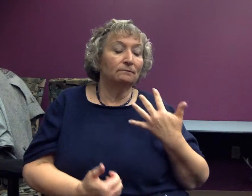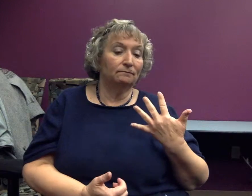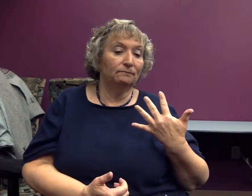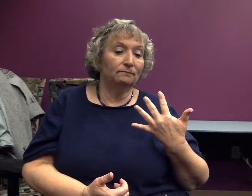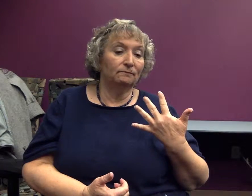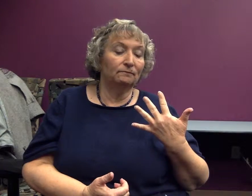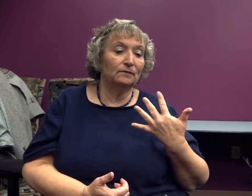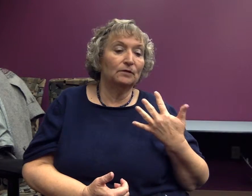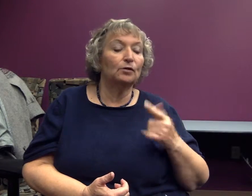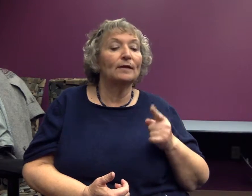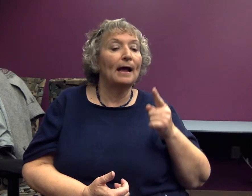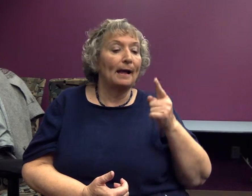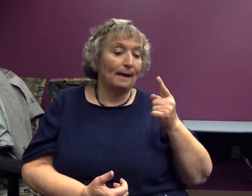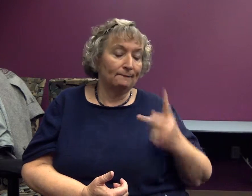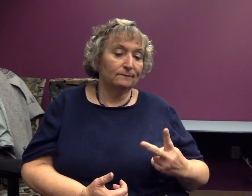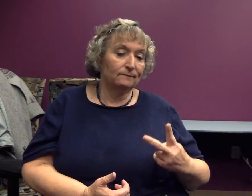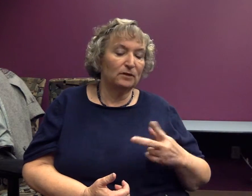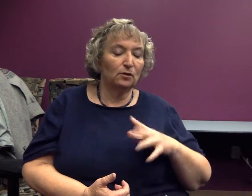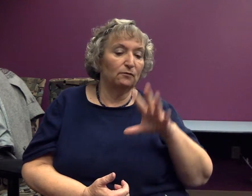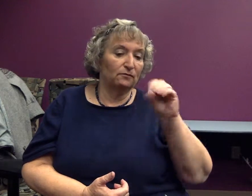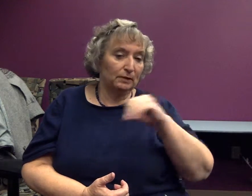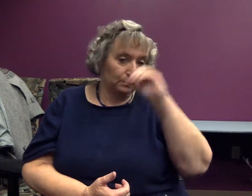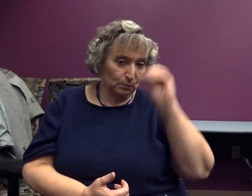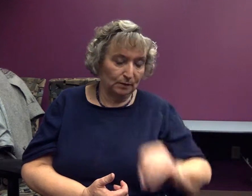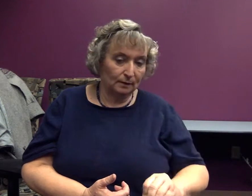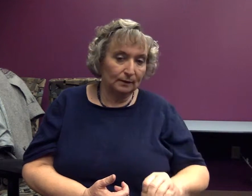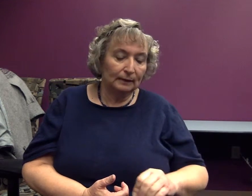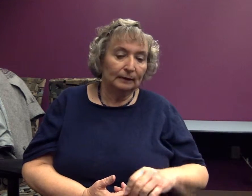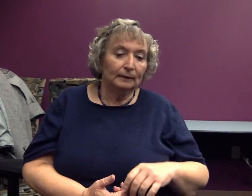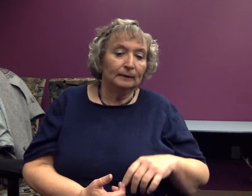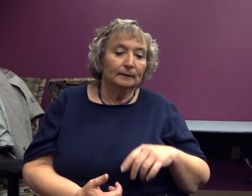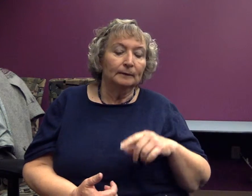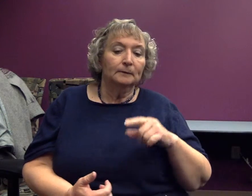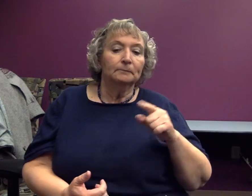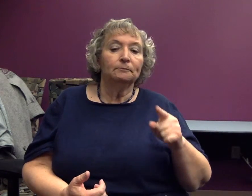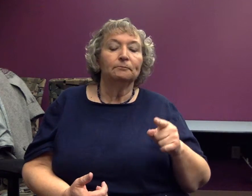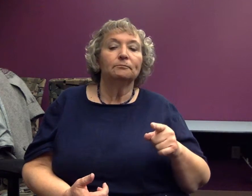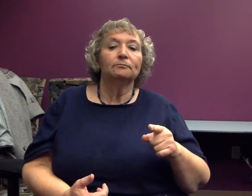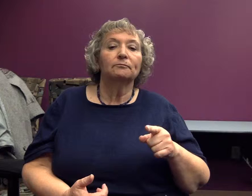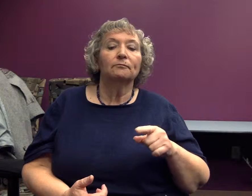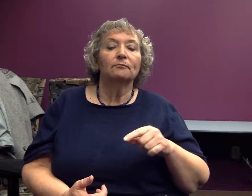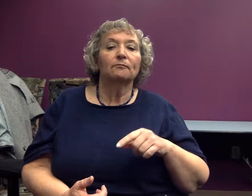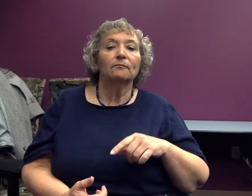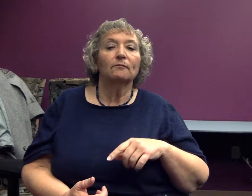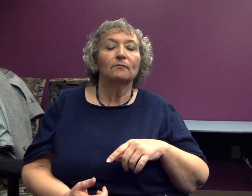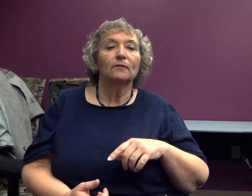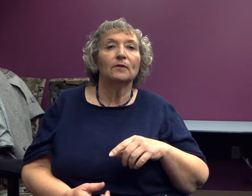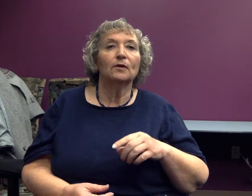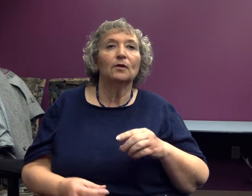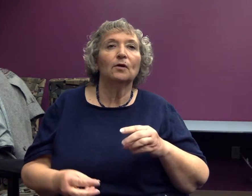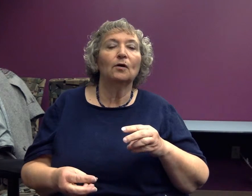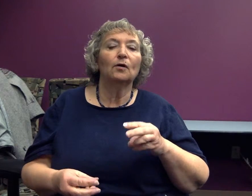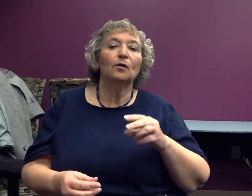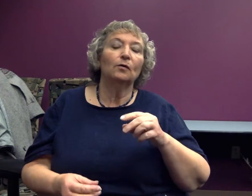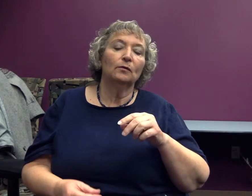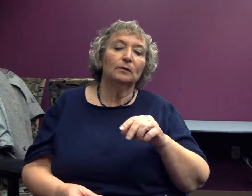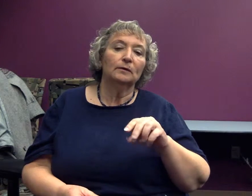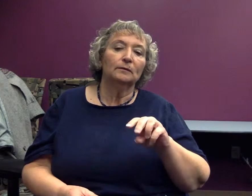Weatherman has nifty little devices to determine relative humidity. They know, depending on what the temperature is, how much